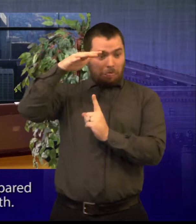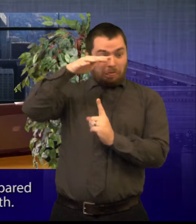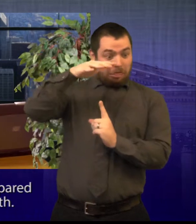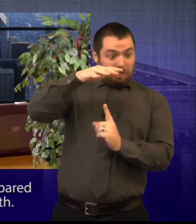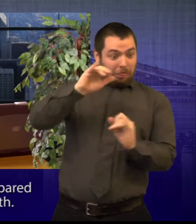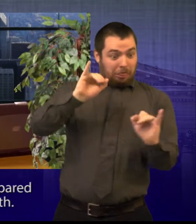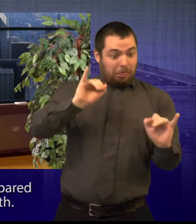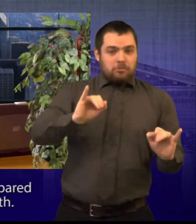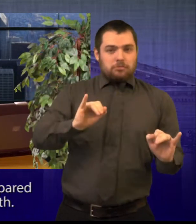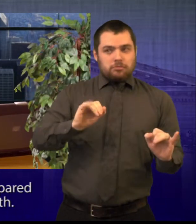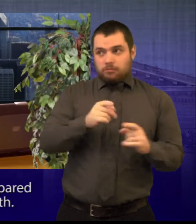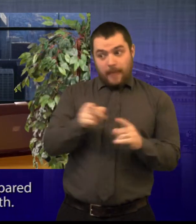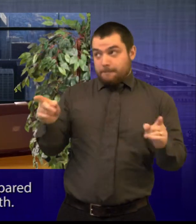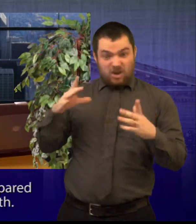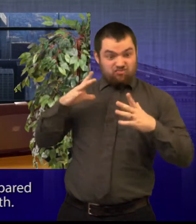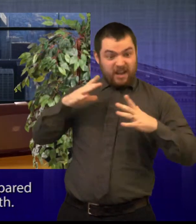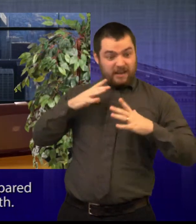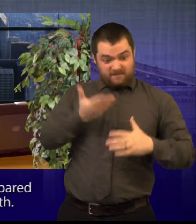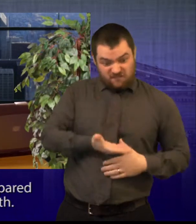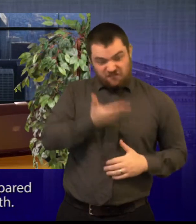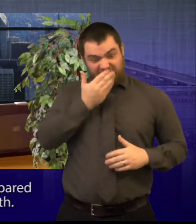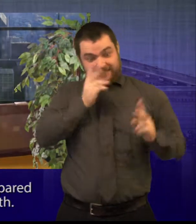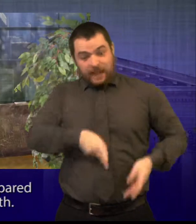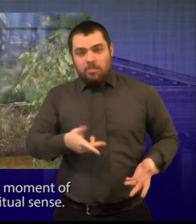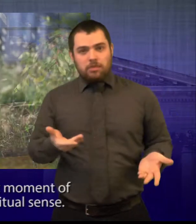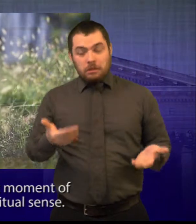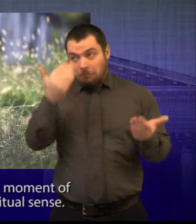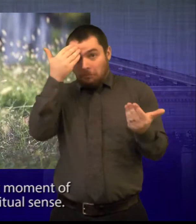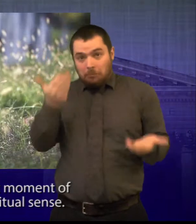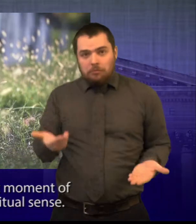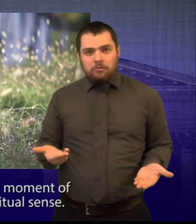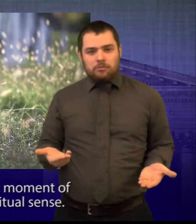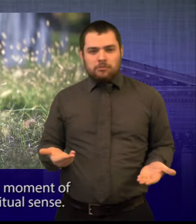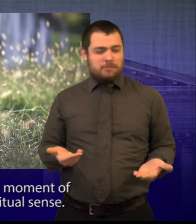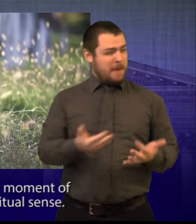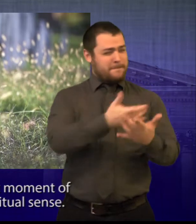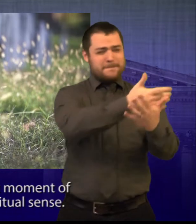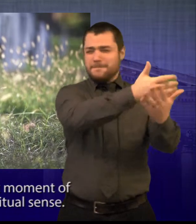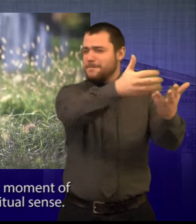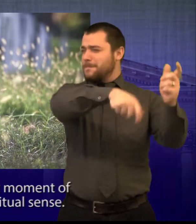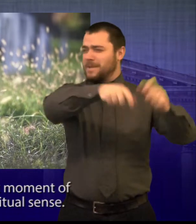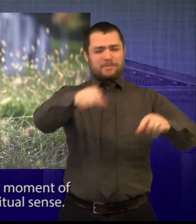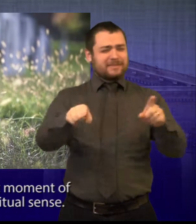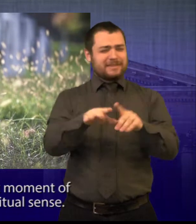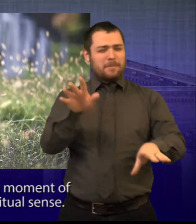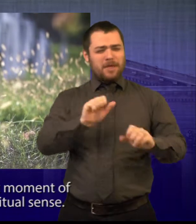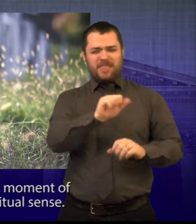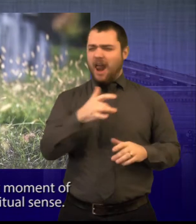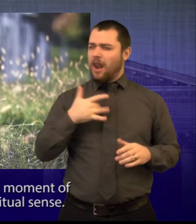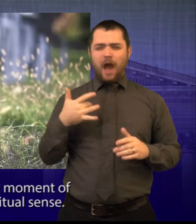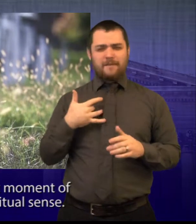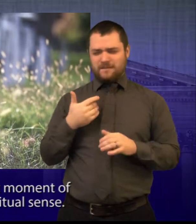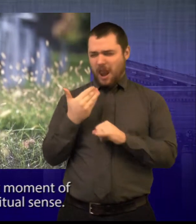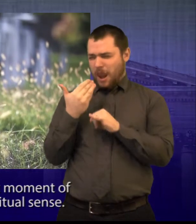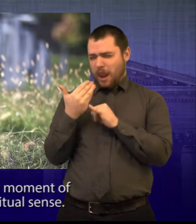not know how prepared they were to meet death. But for countless people, the last moment of life